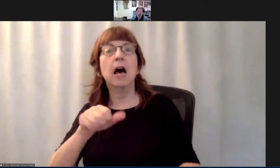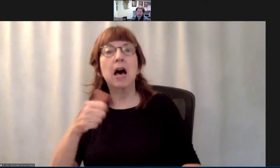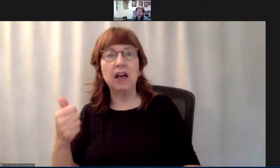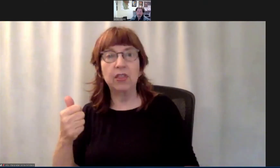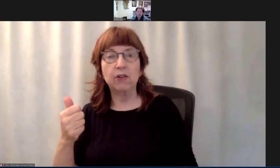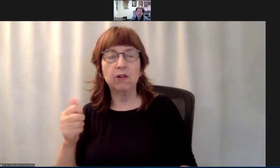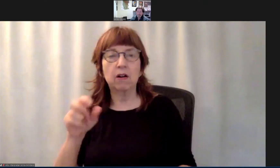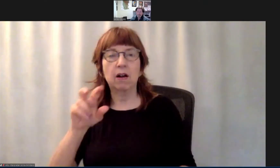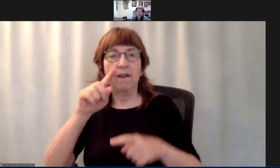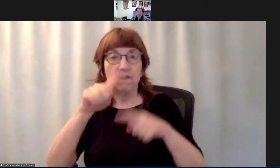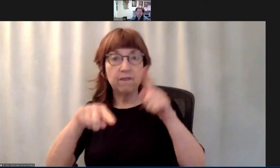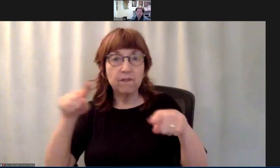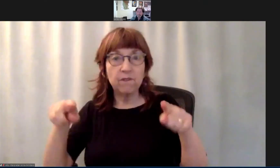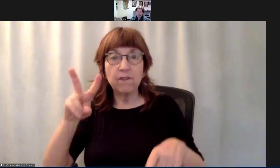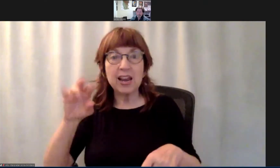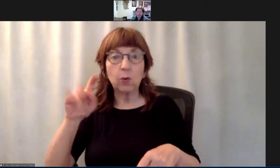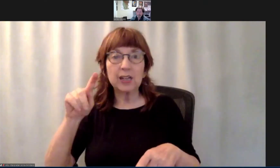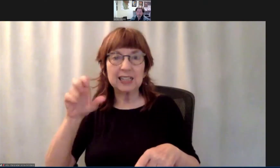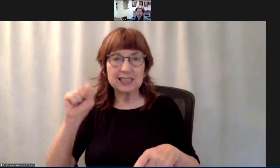worse.